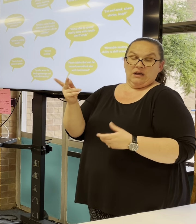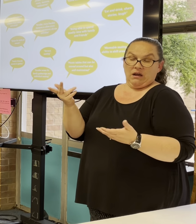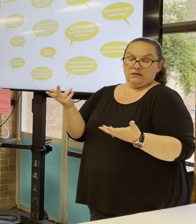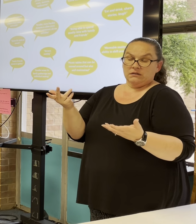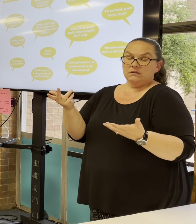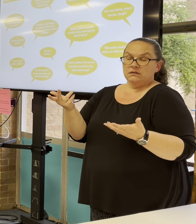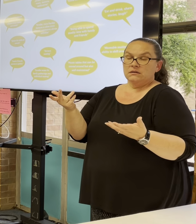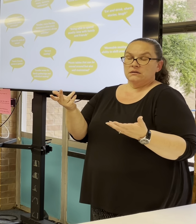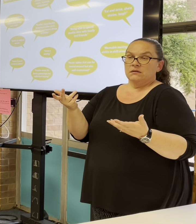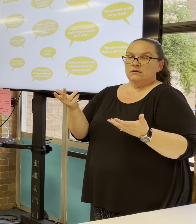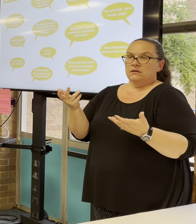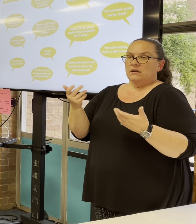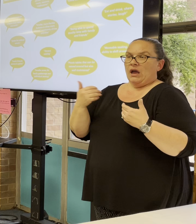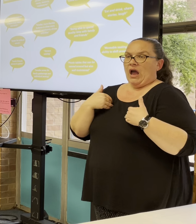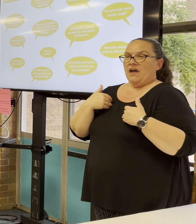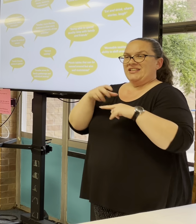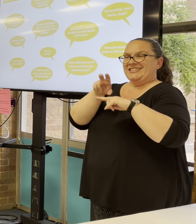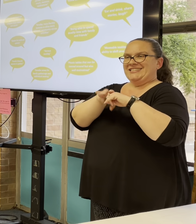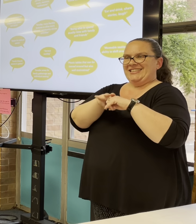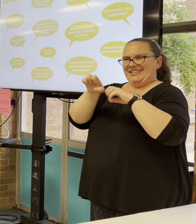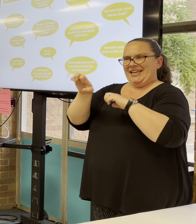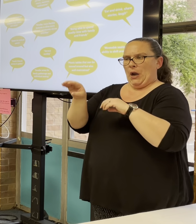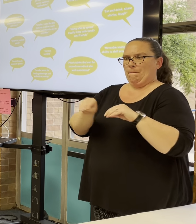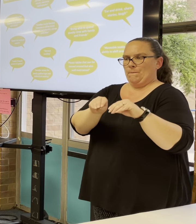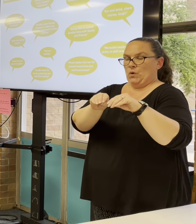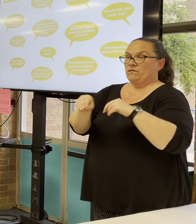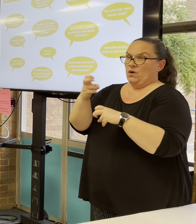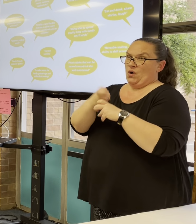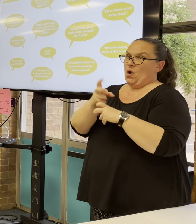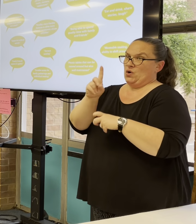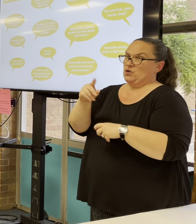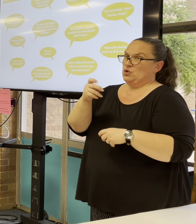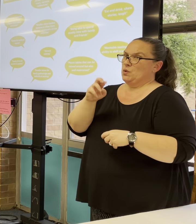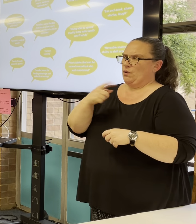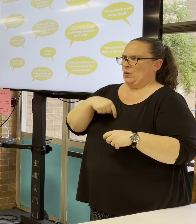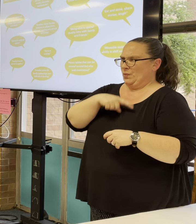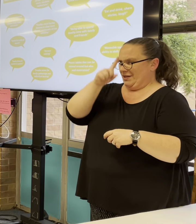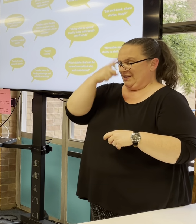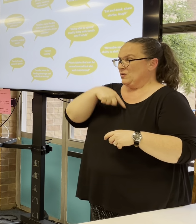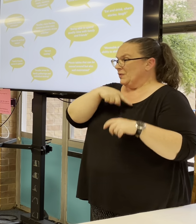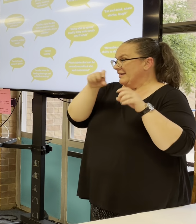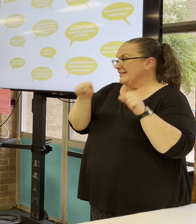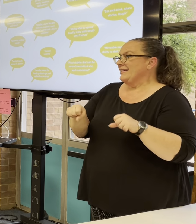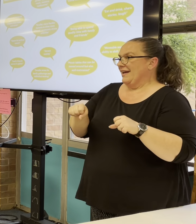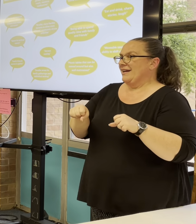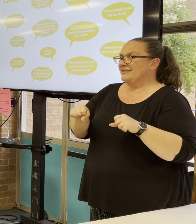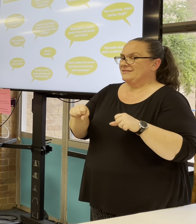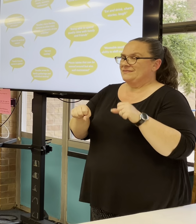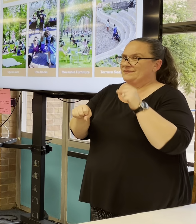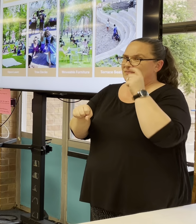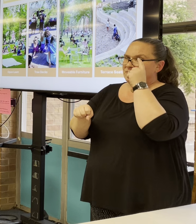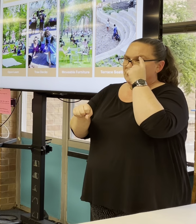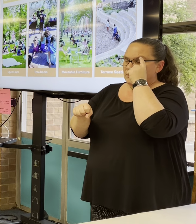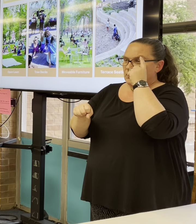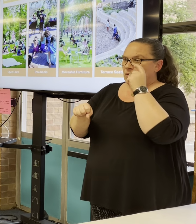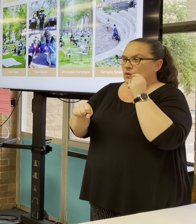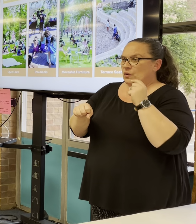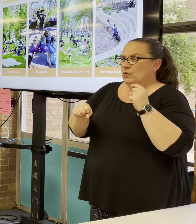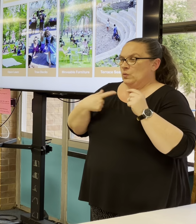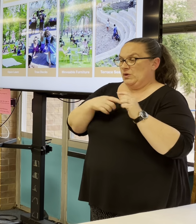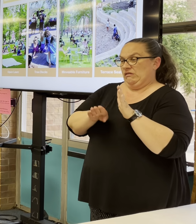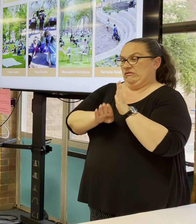just having movable seating, which is hard to do in a park, but we think we can do this, and terrace seating. So